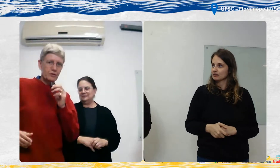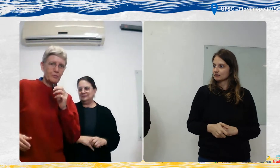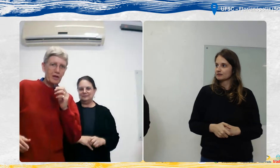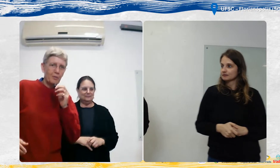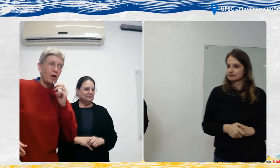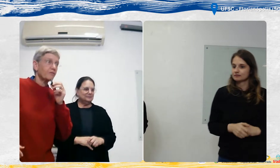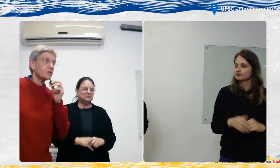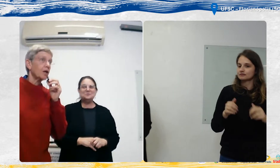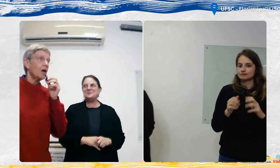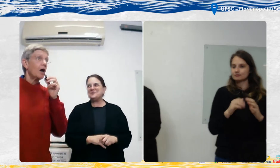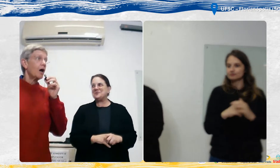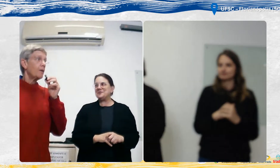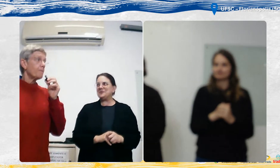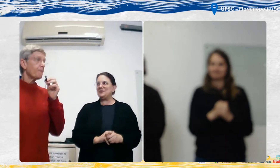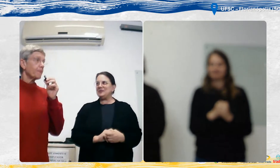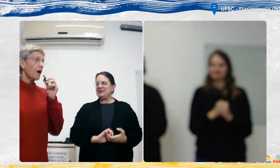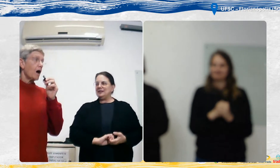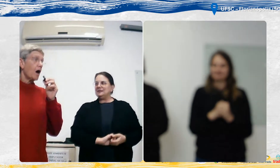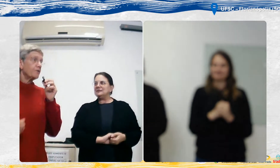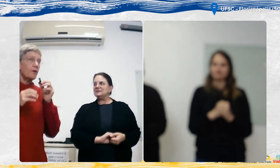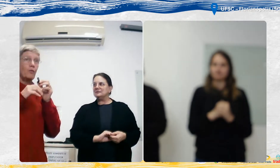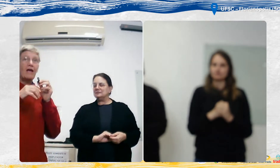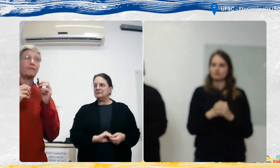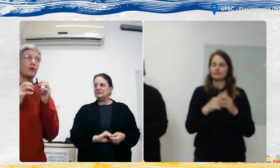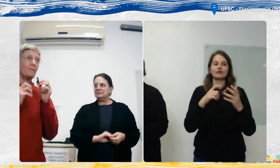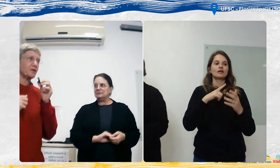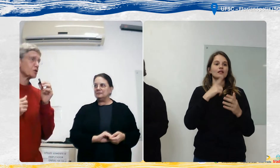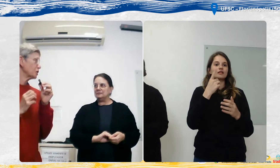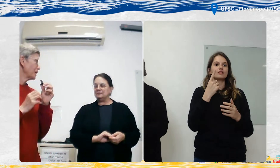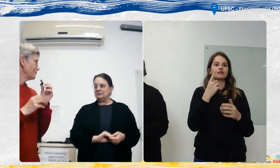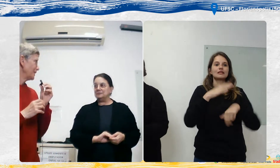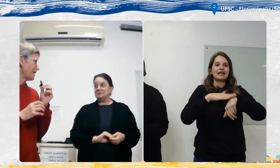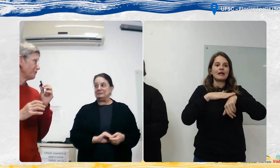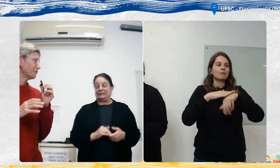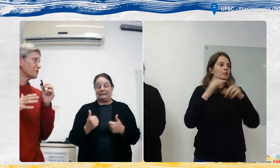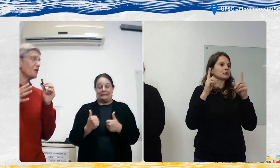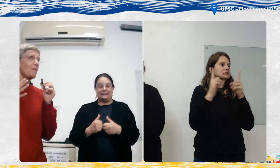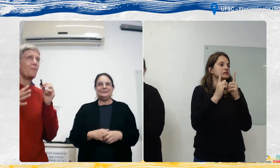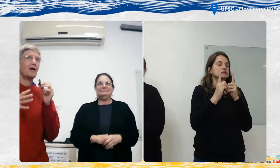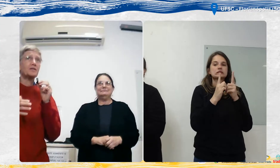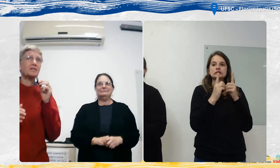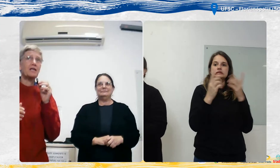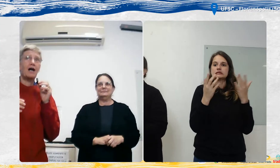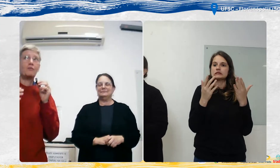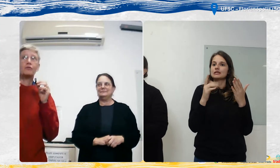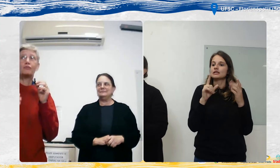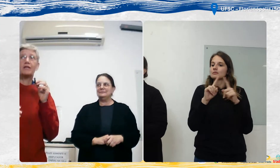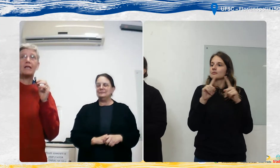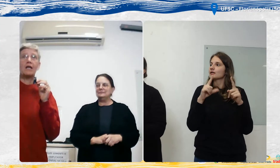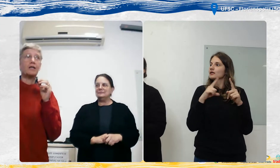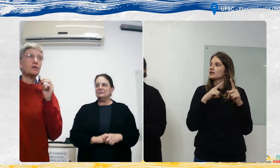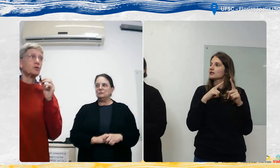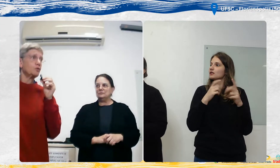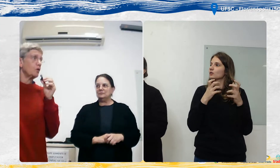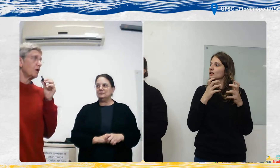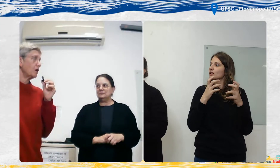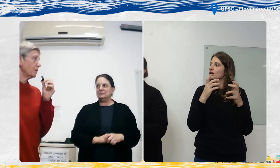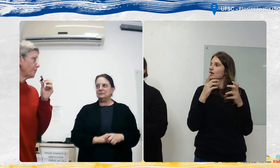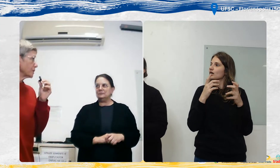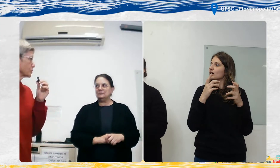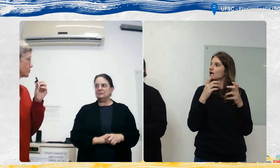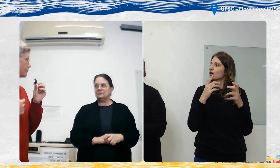I've got the coming camera, haven't I? We haven't got much time left, but I would really like